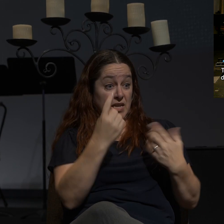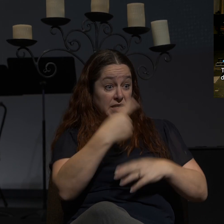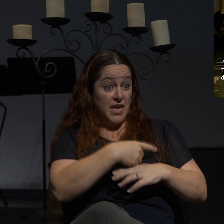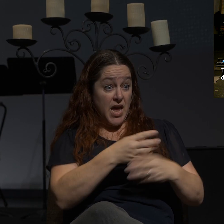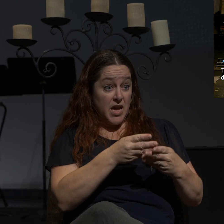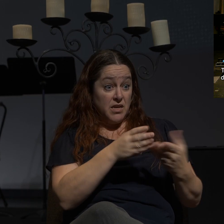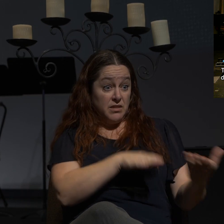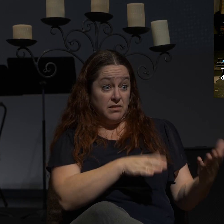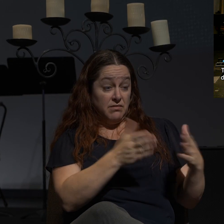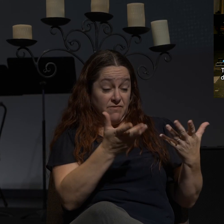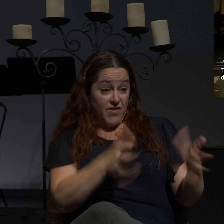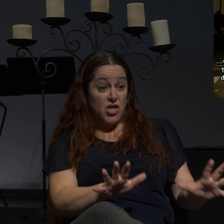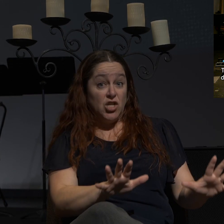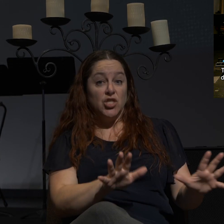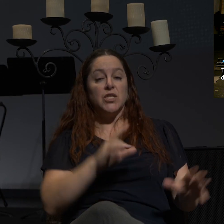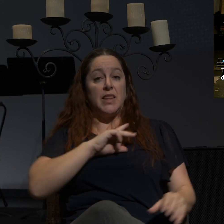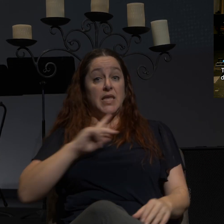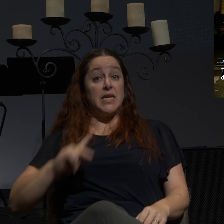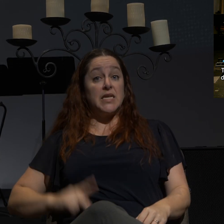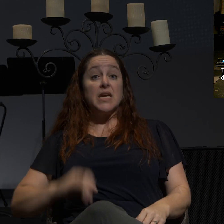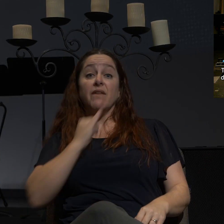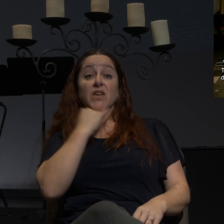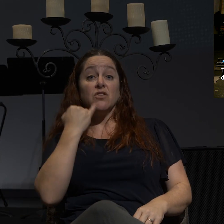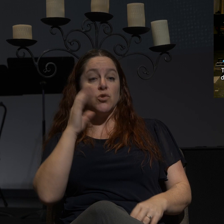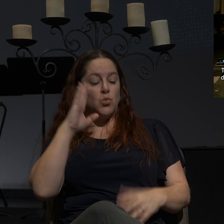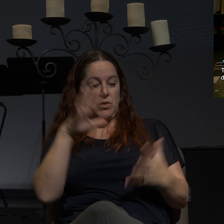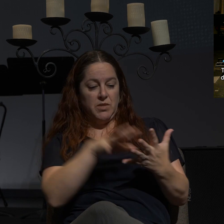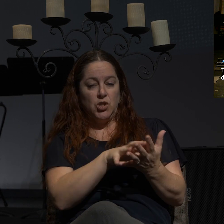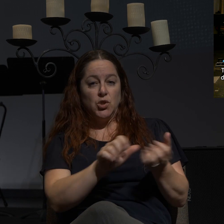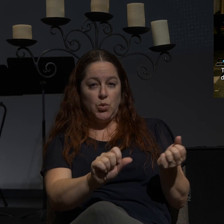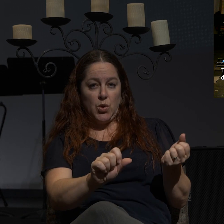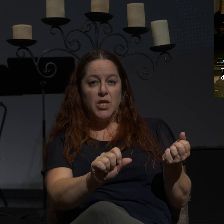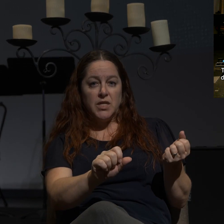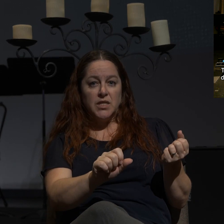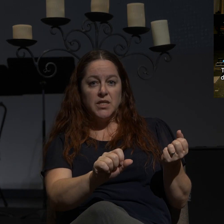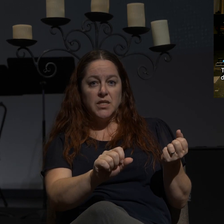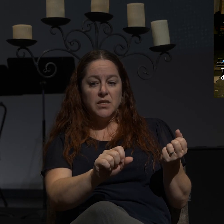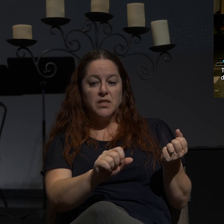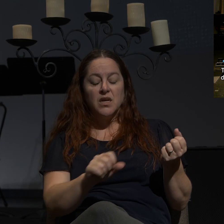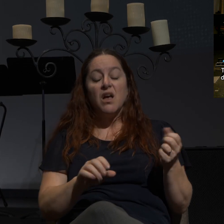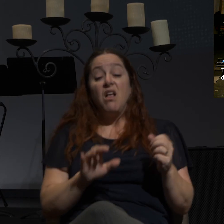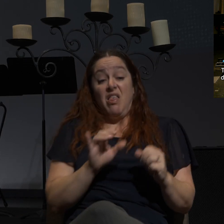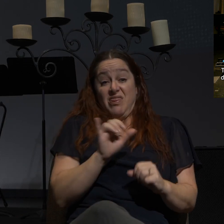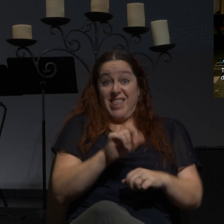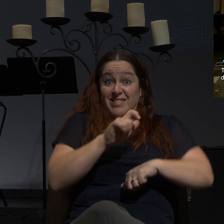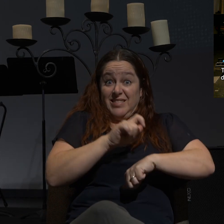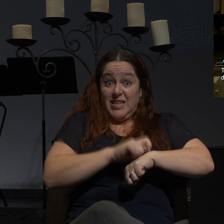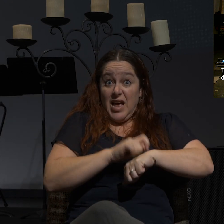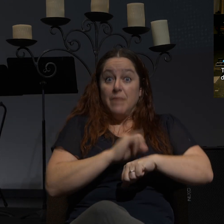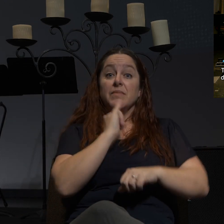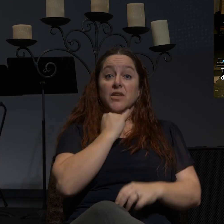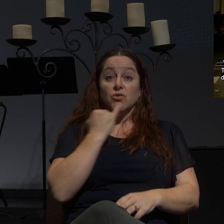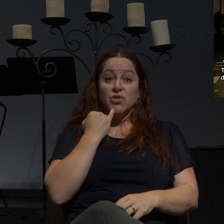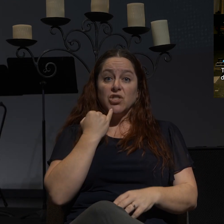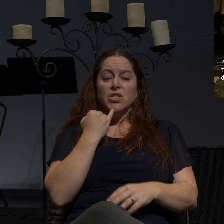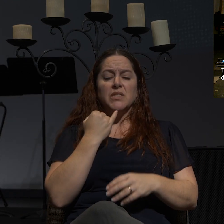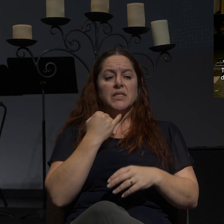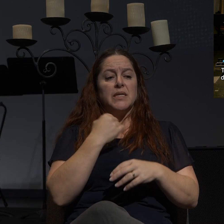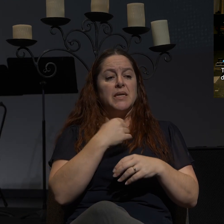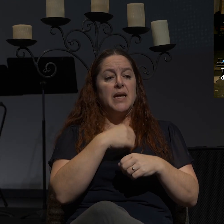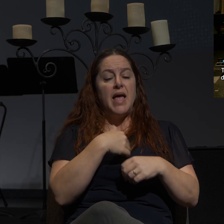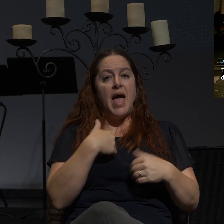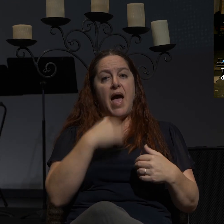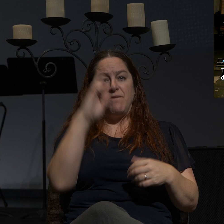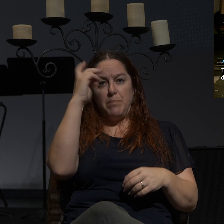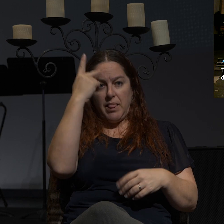king of Israel will be destroyed. At this moment in time, Israel has made political